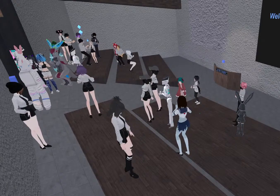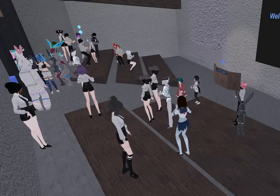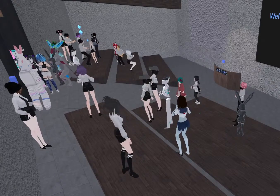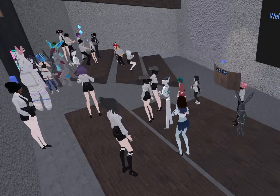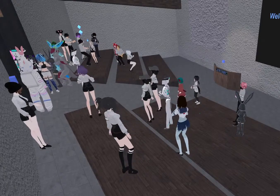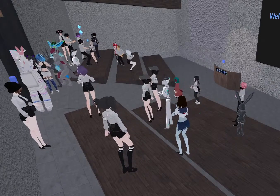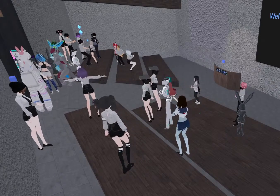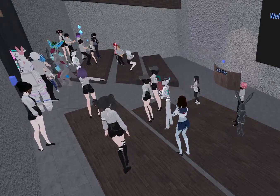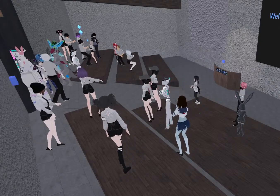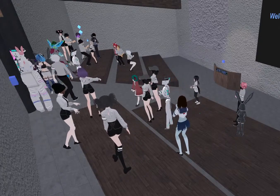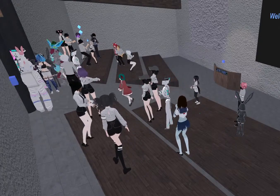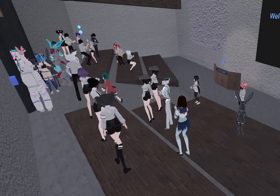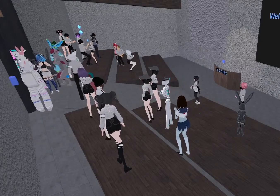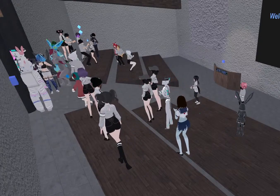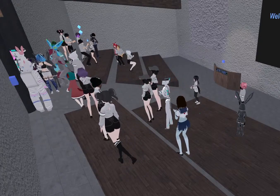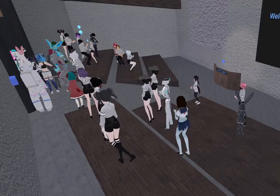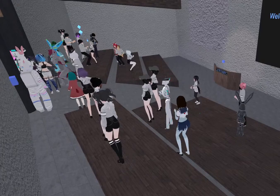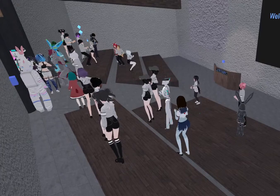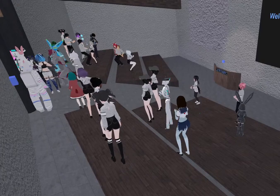know tuberculosis, man.